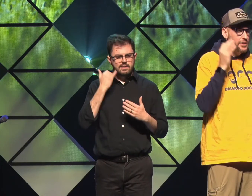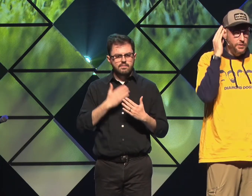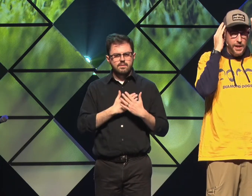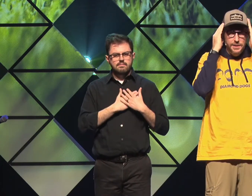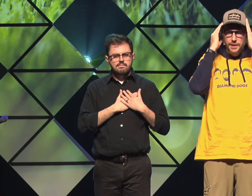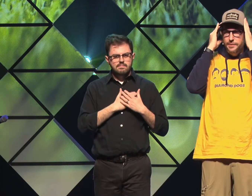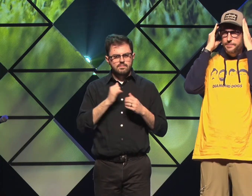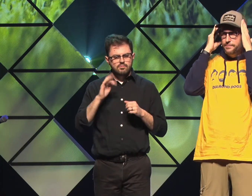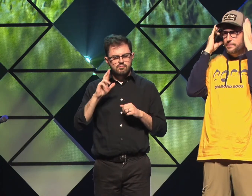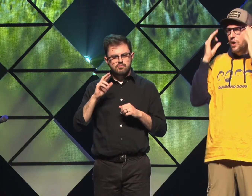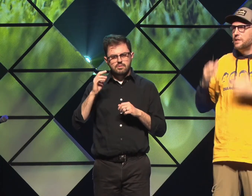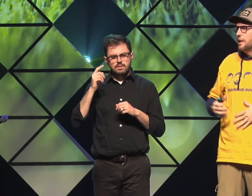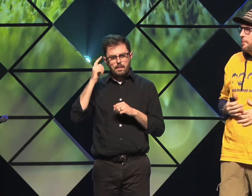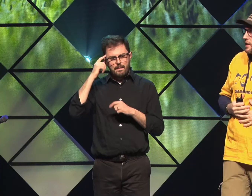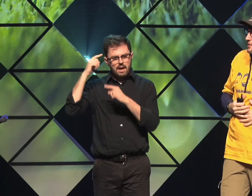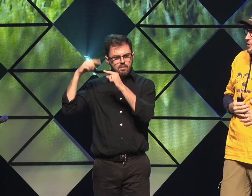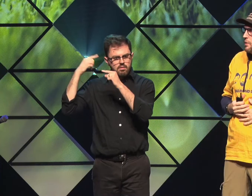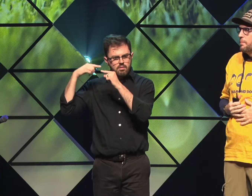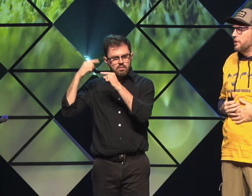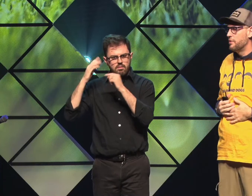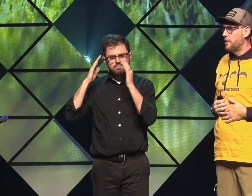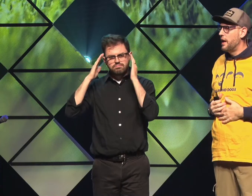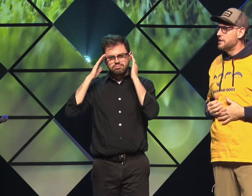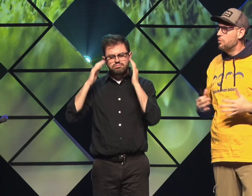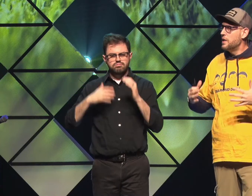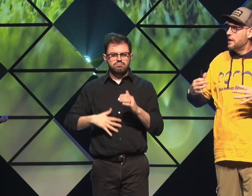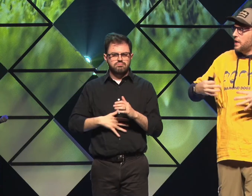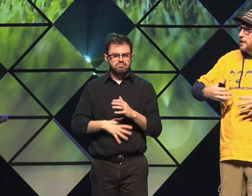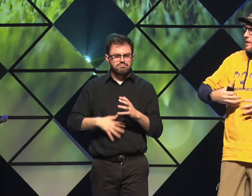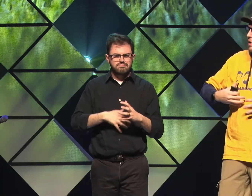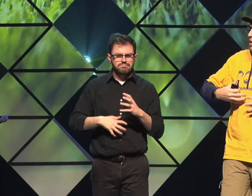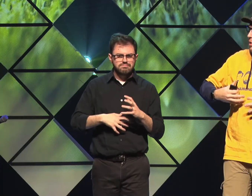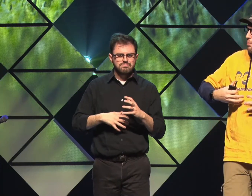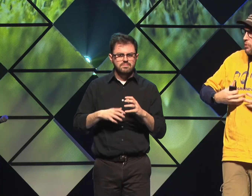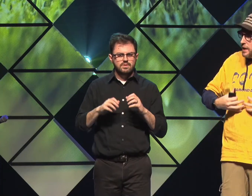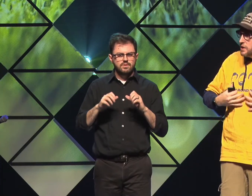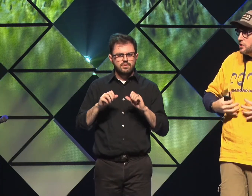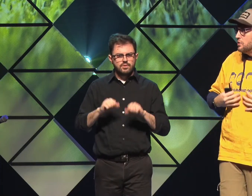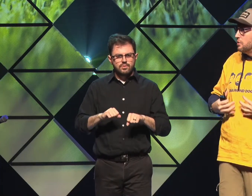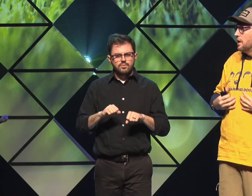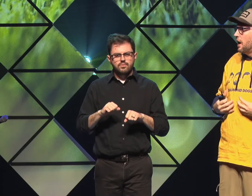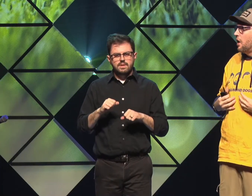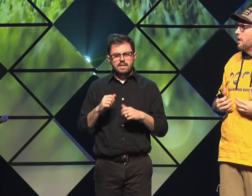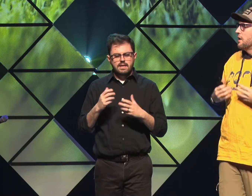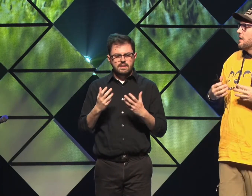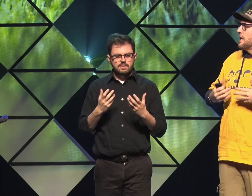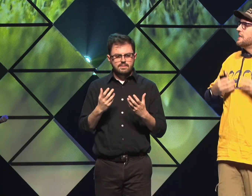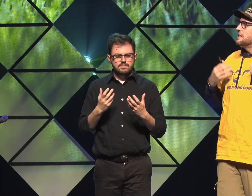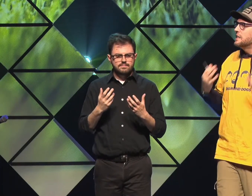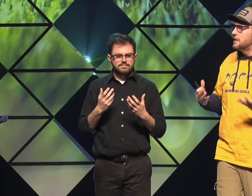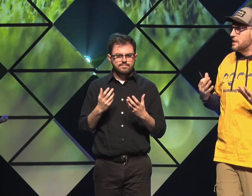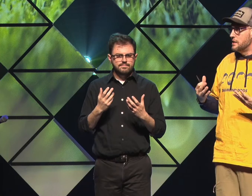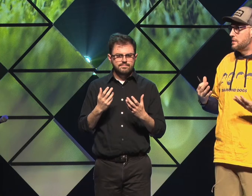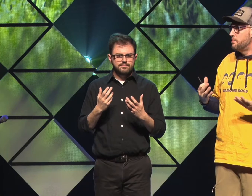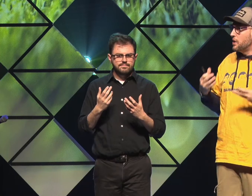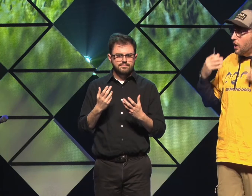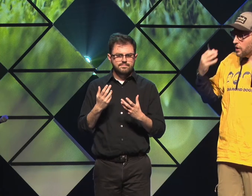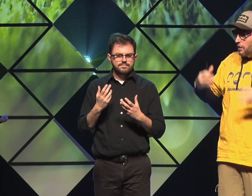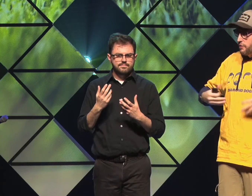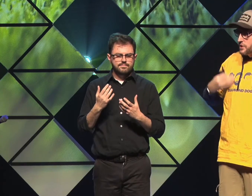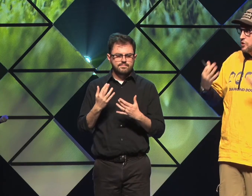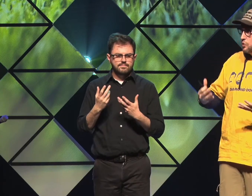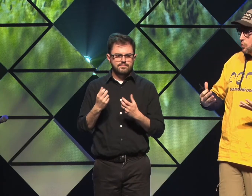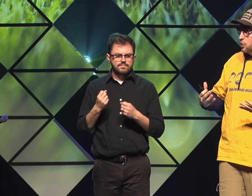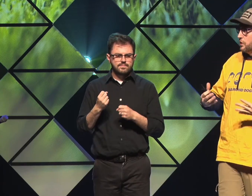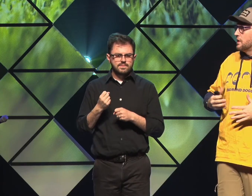Our minds are racing. Our stomach's filled with butterflies. And we can bring to our existence beyond